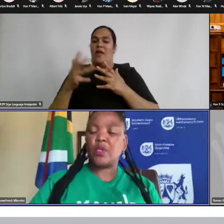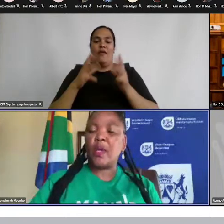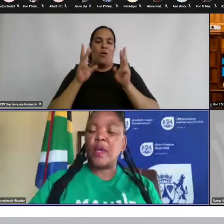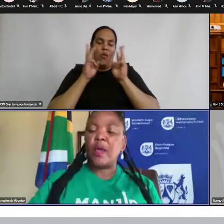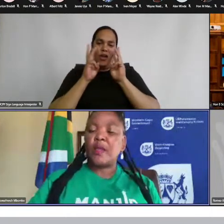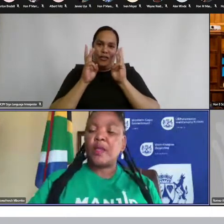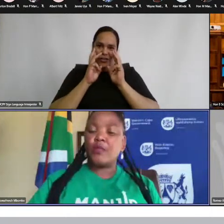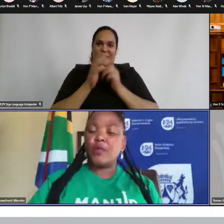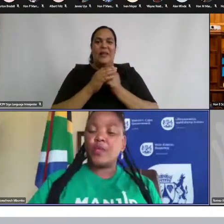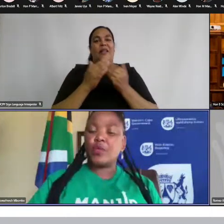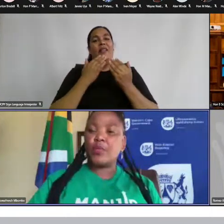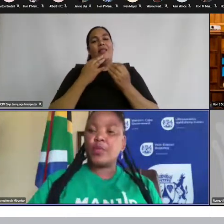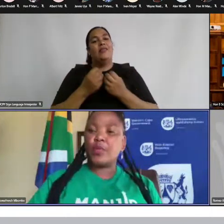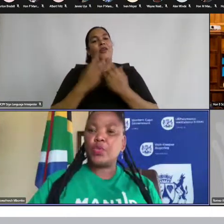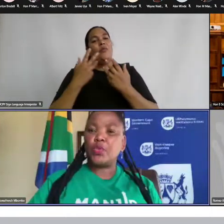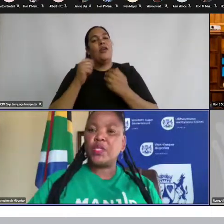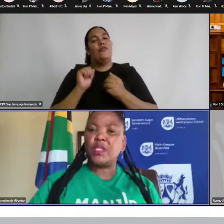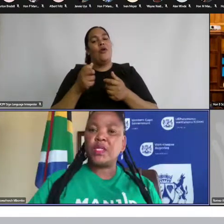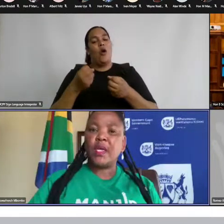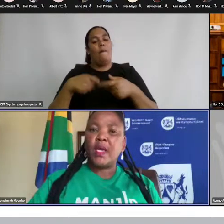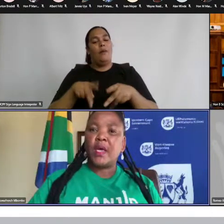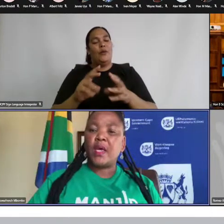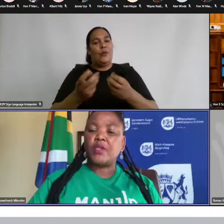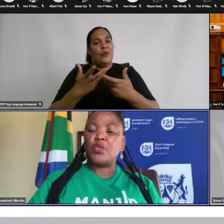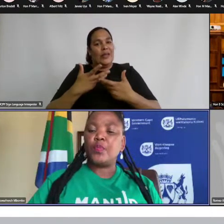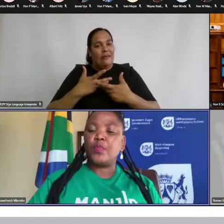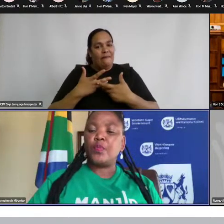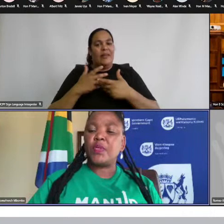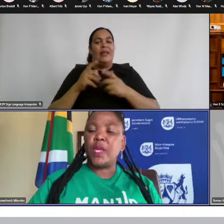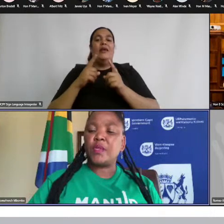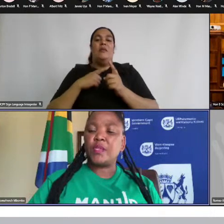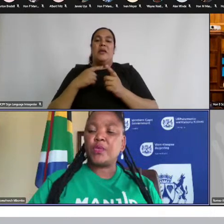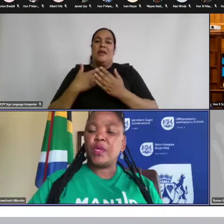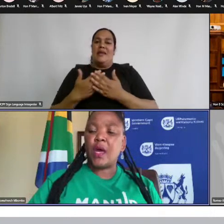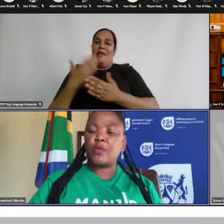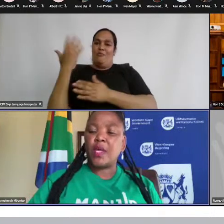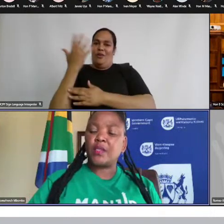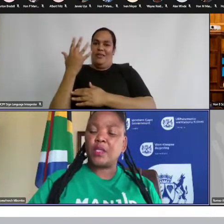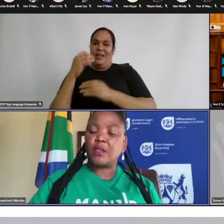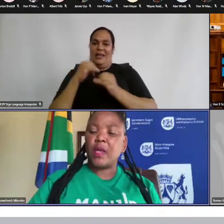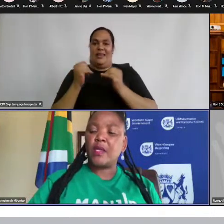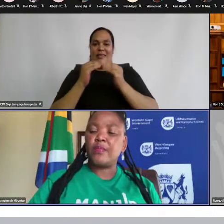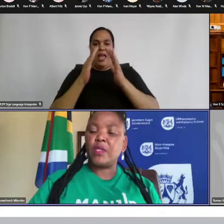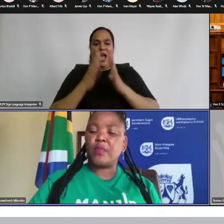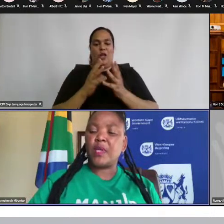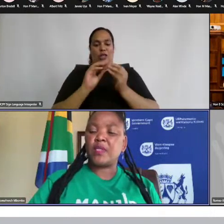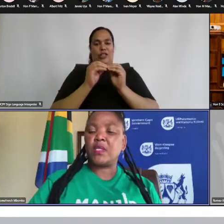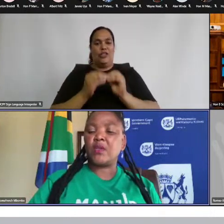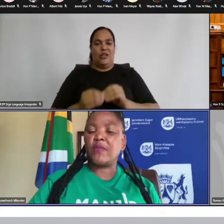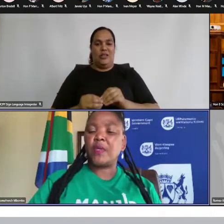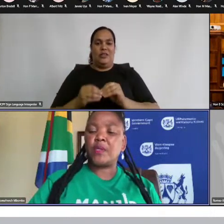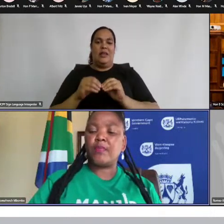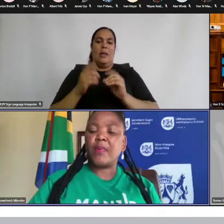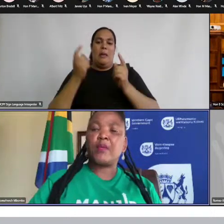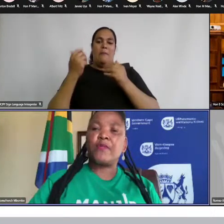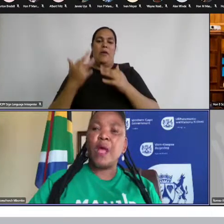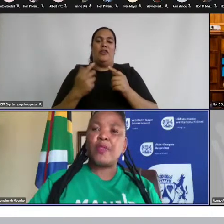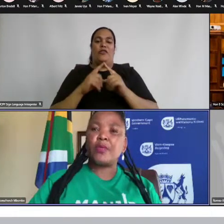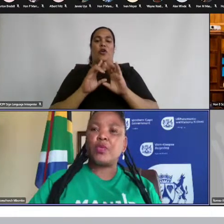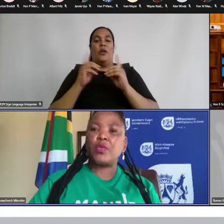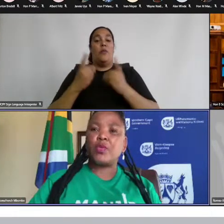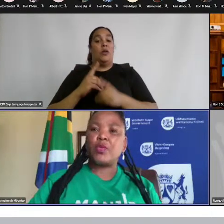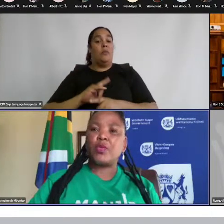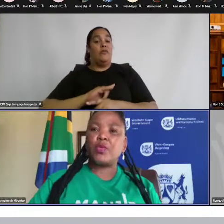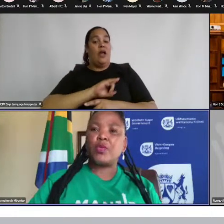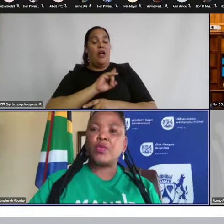watching. Thank you for this opportunity to present to the House the adjusted 18 budget of the Department of